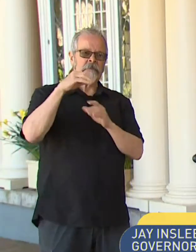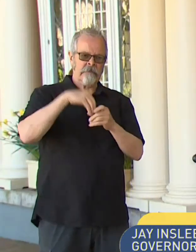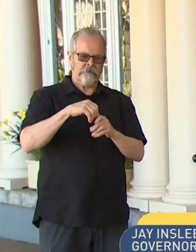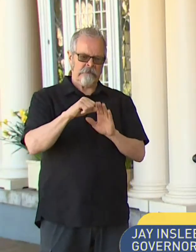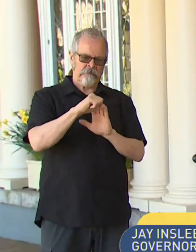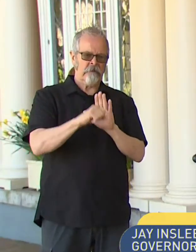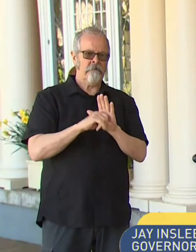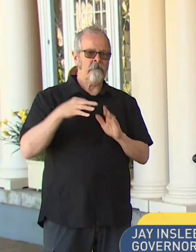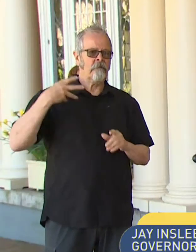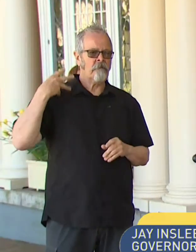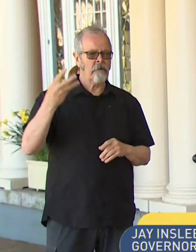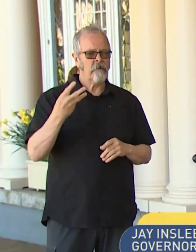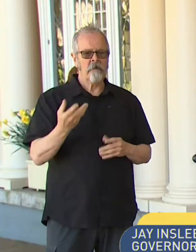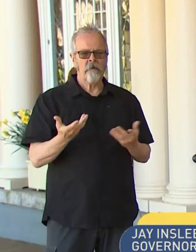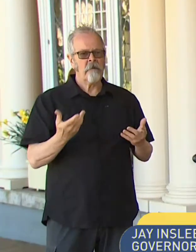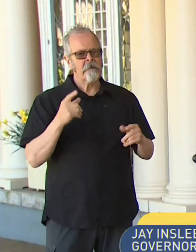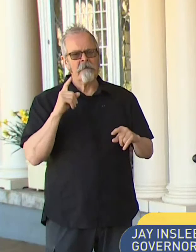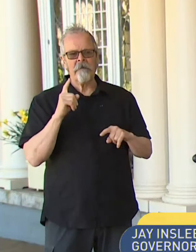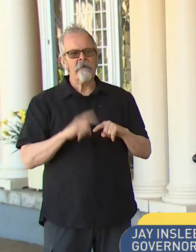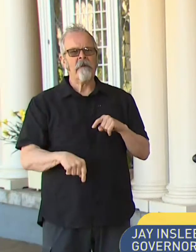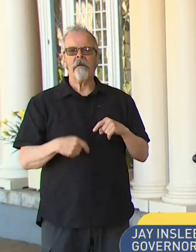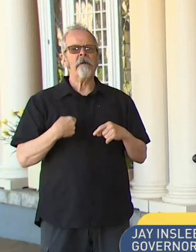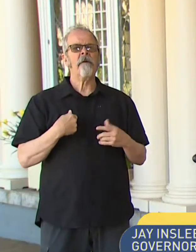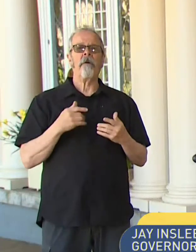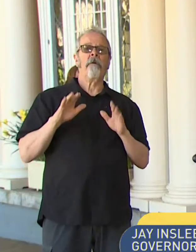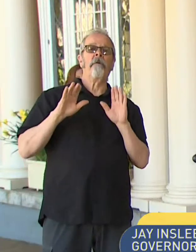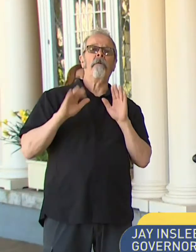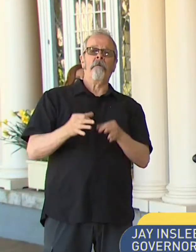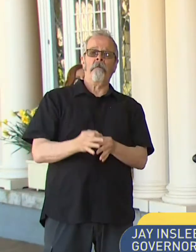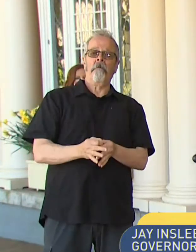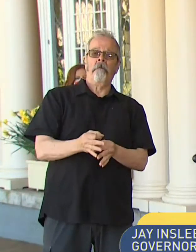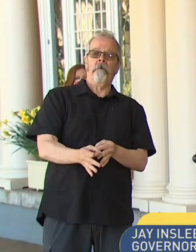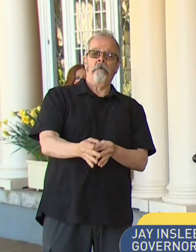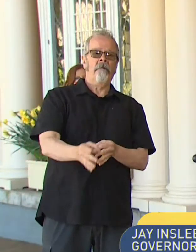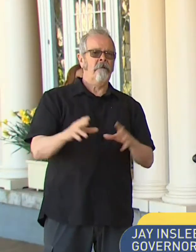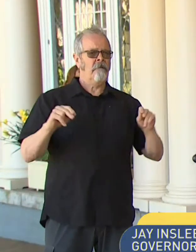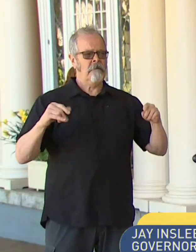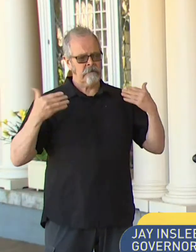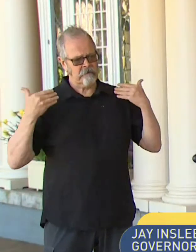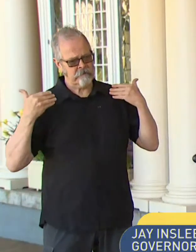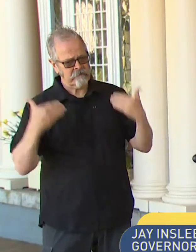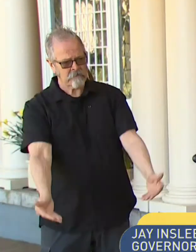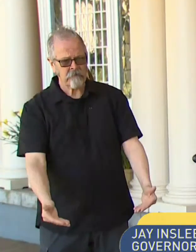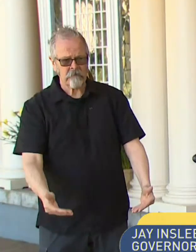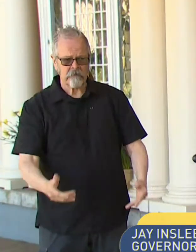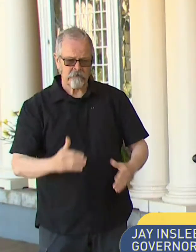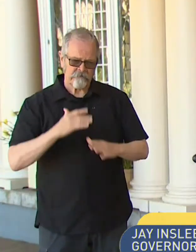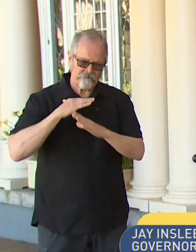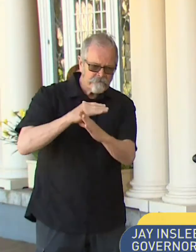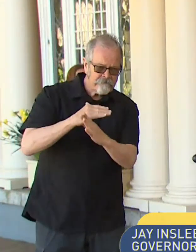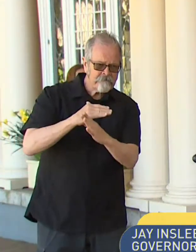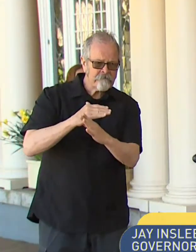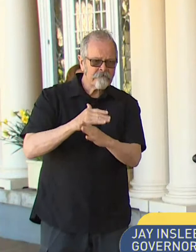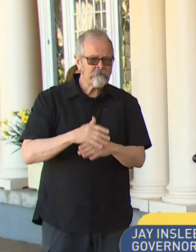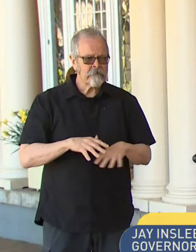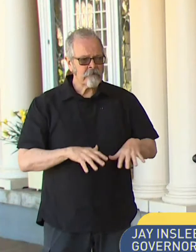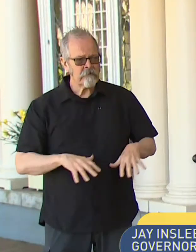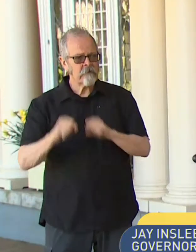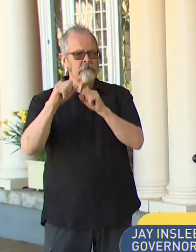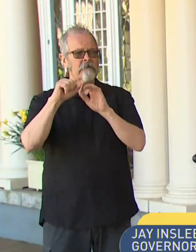cannot and we will not wait till that wave engulfs us. We have to prevent this from taking over the state of